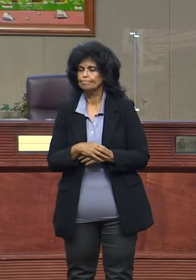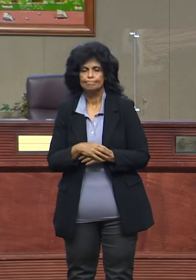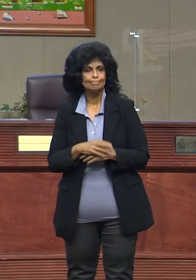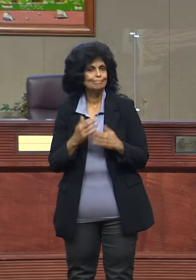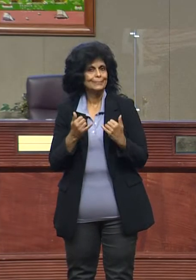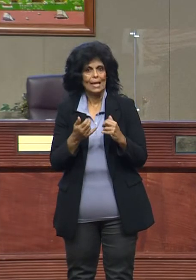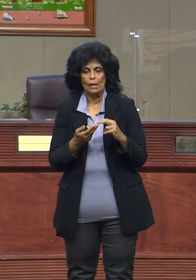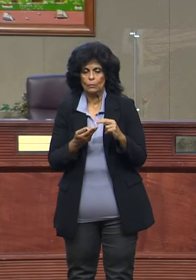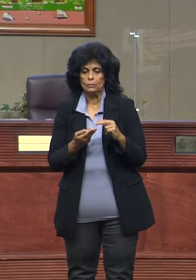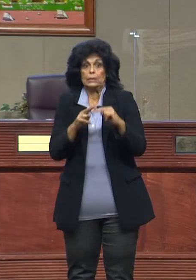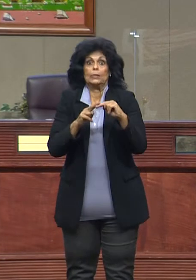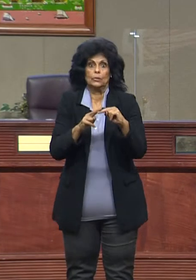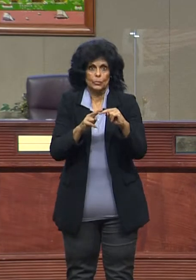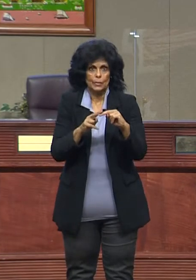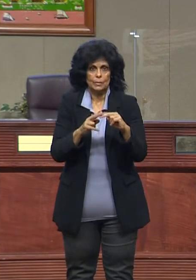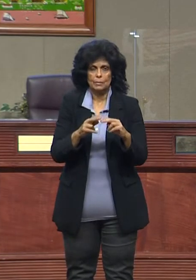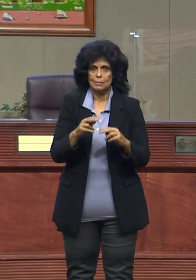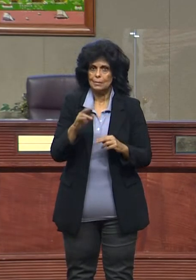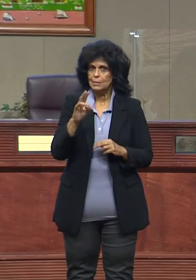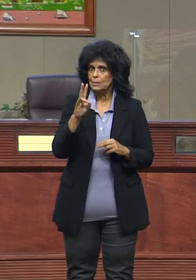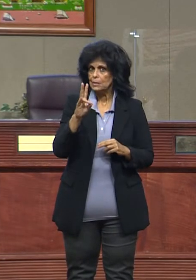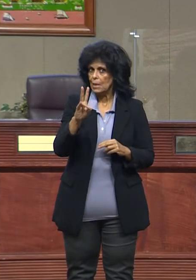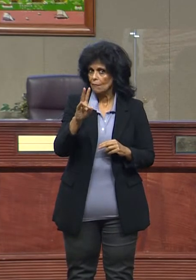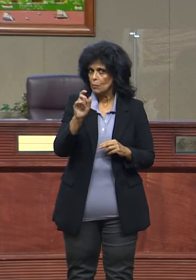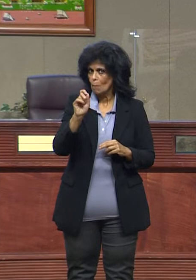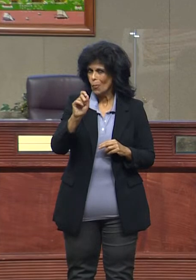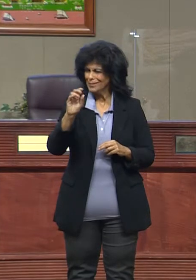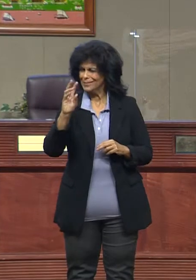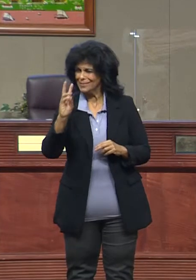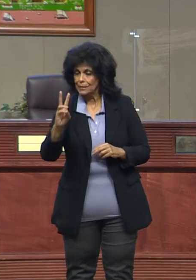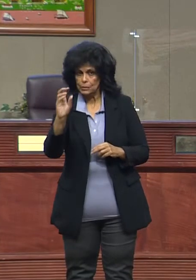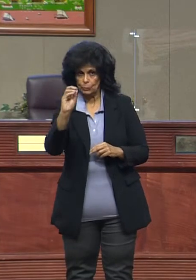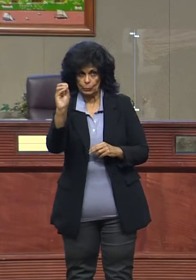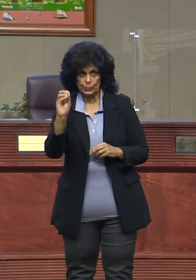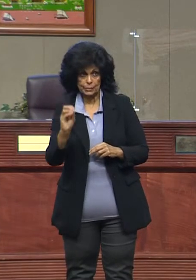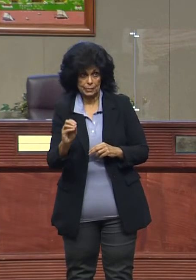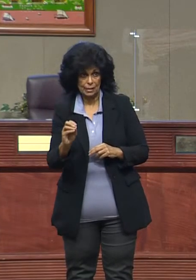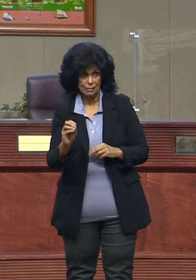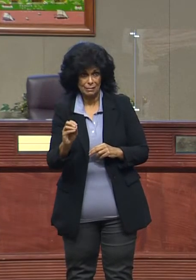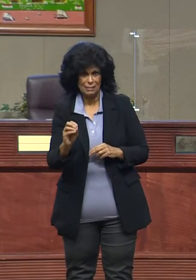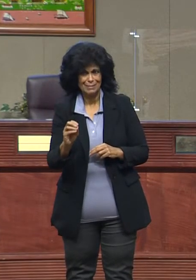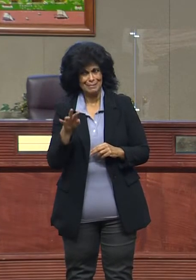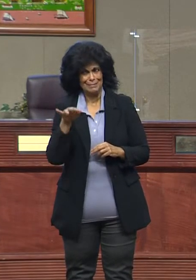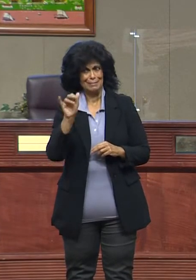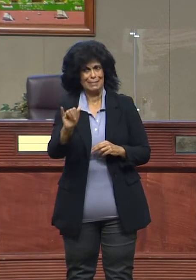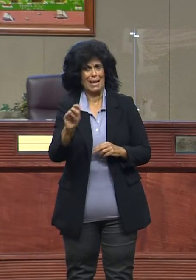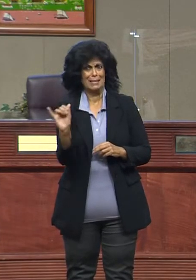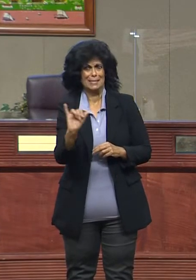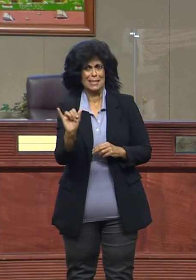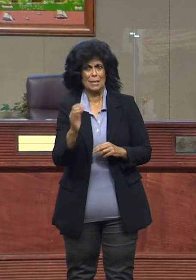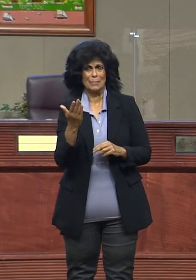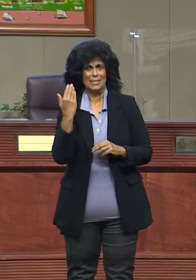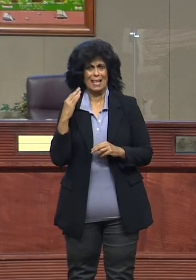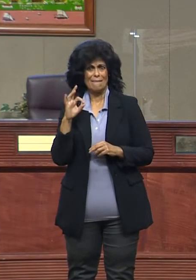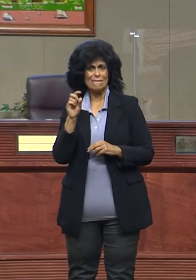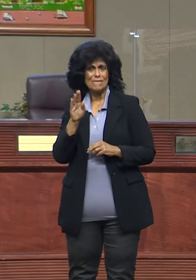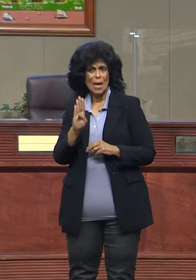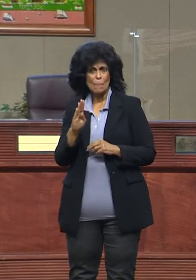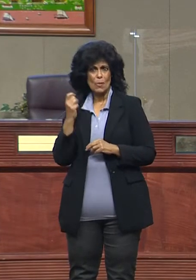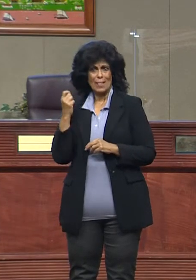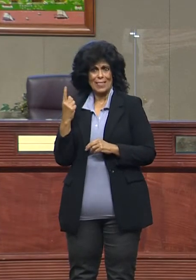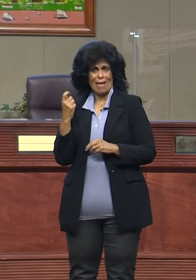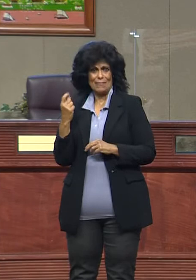up again to 7.6%. The last time it was that high was February 11th, when